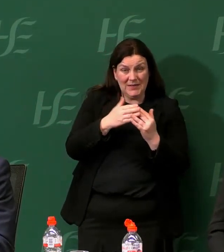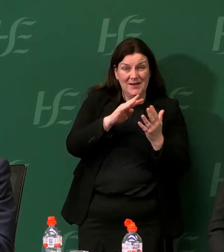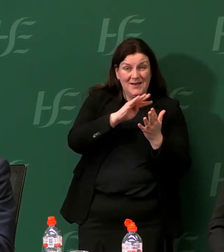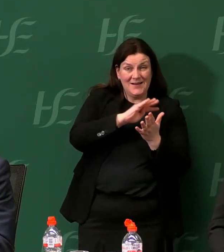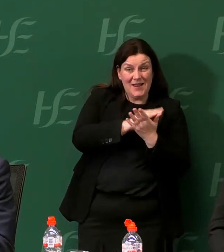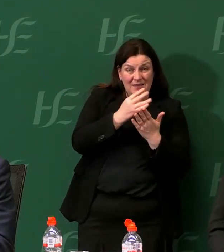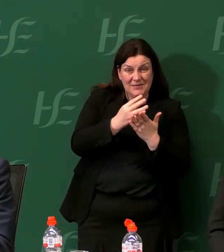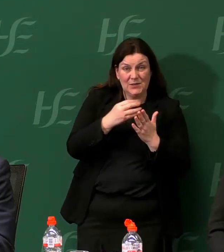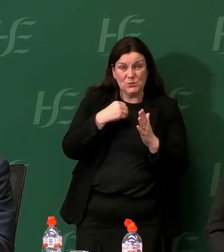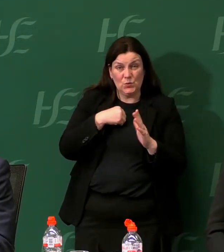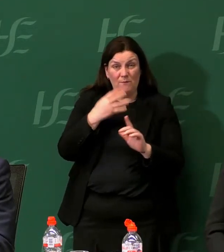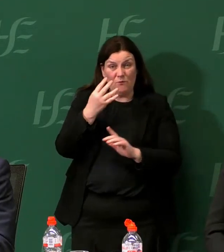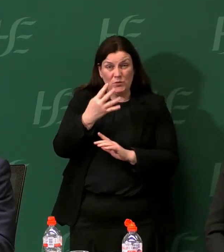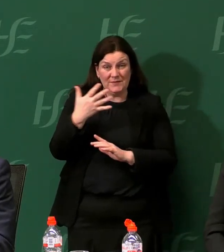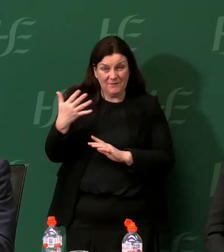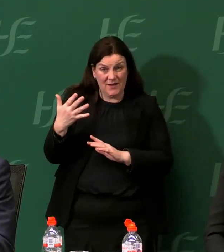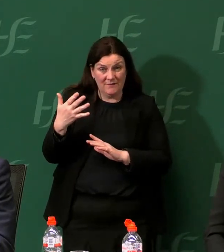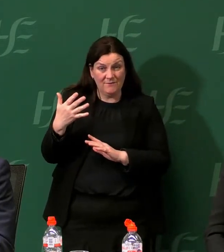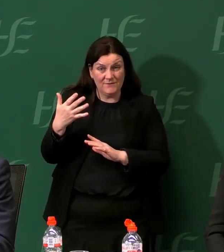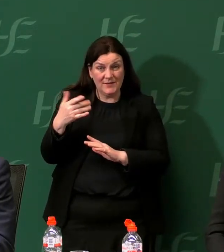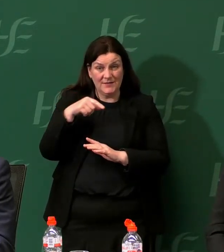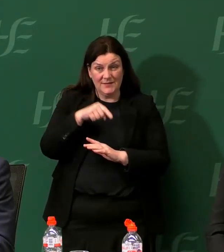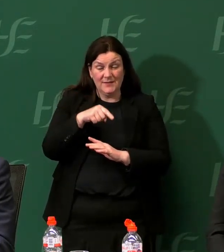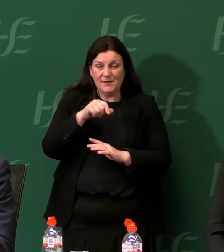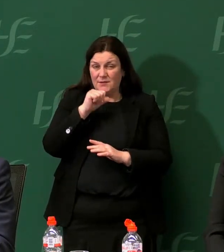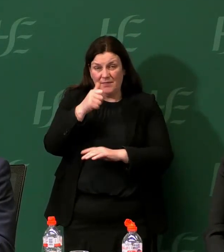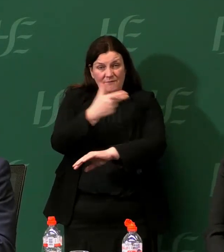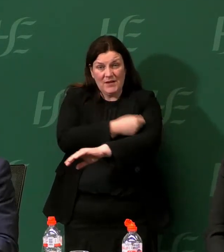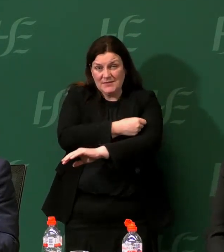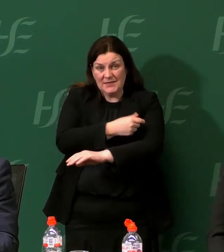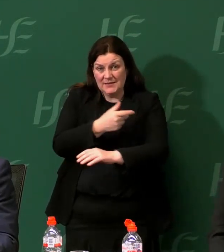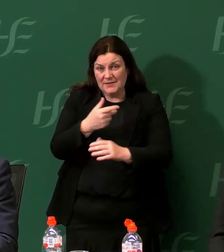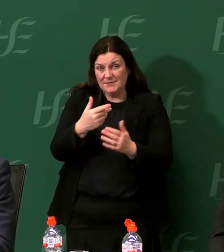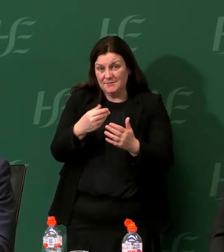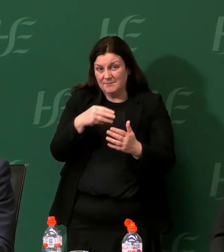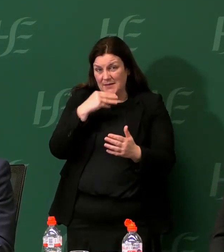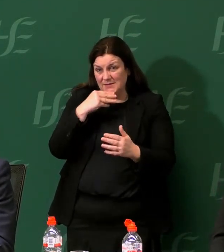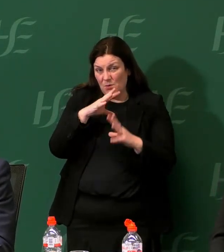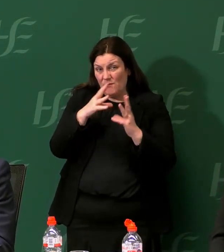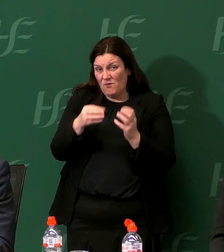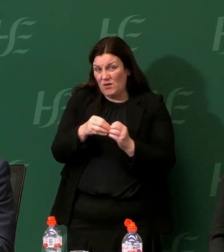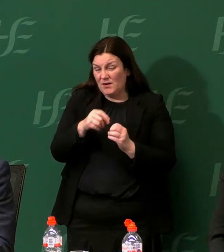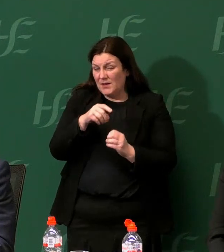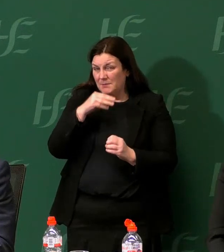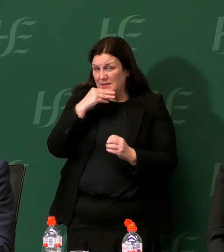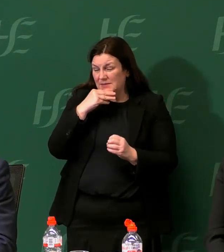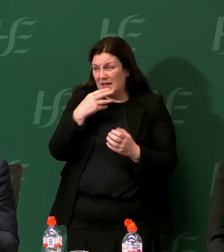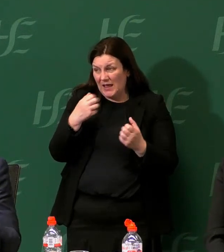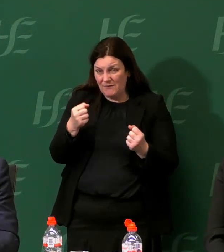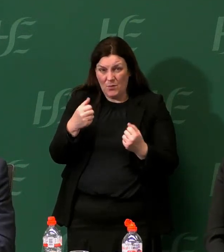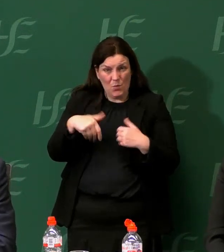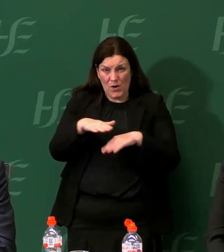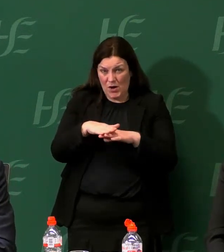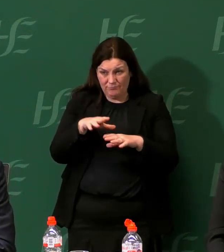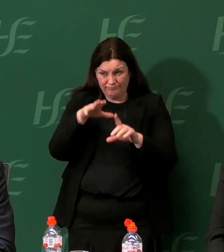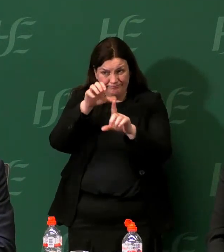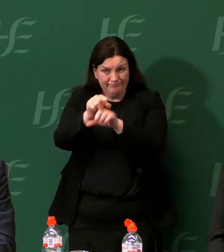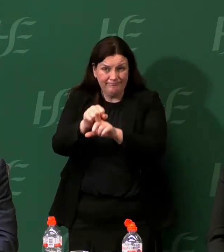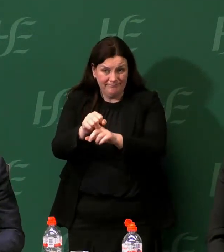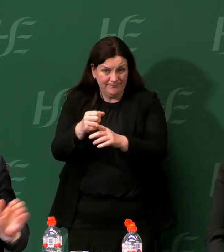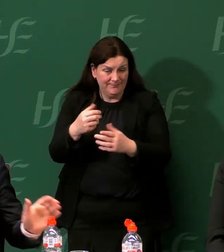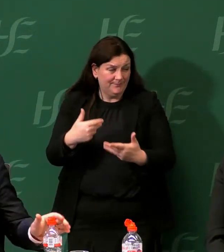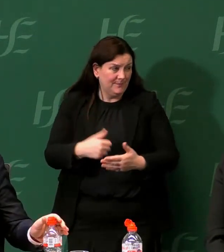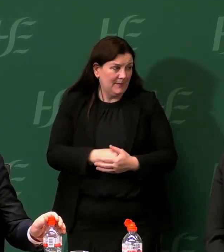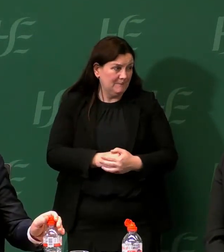to 45 are unvaccinated. So, it does go to the point of weakness. Colin can comment on